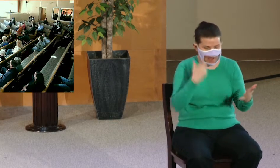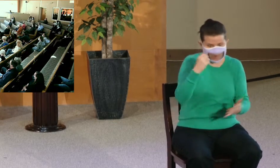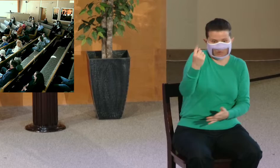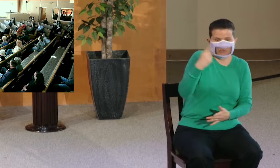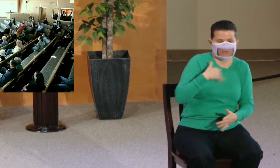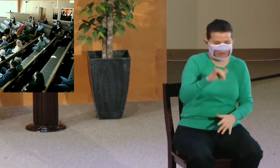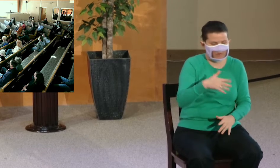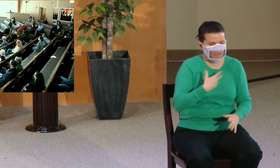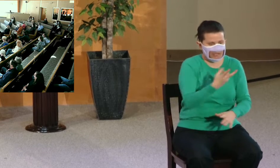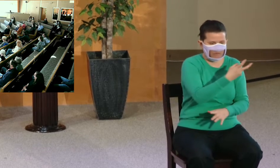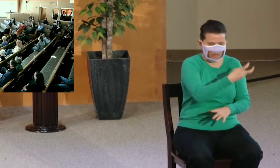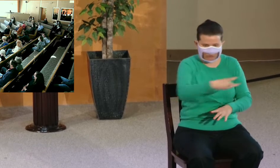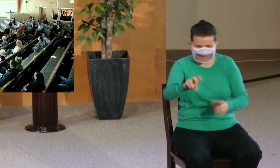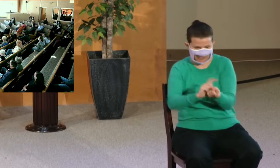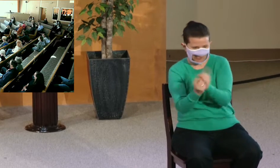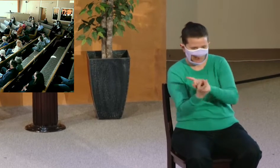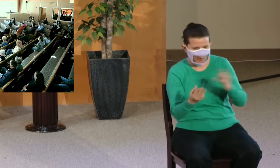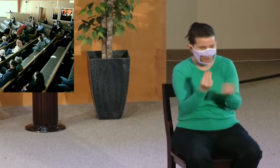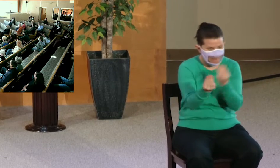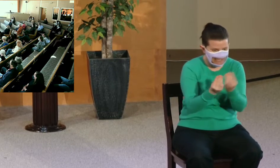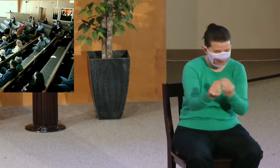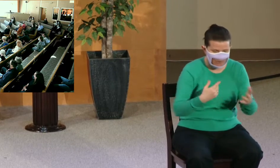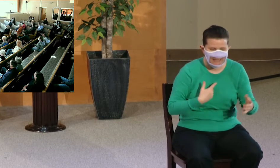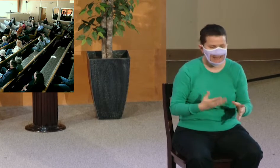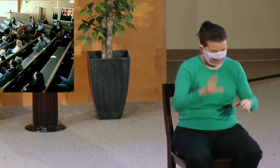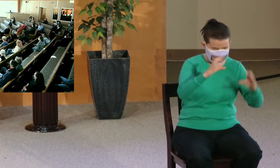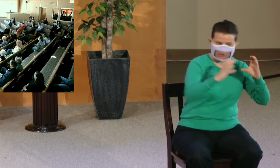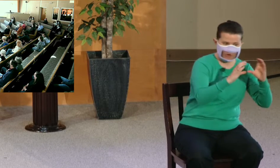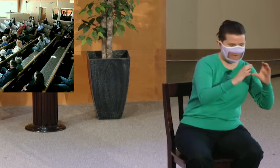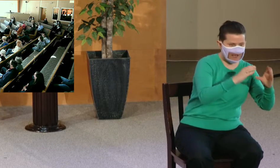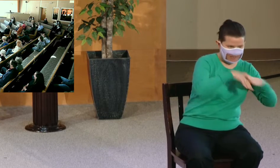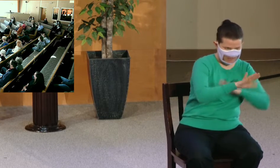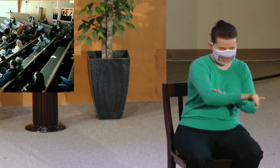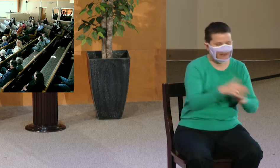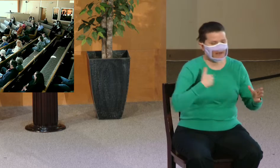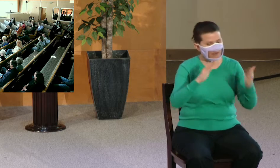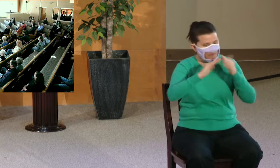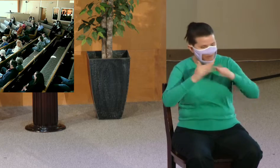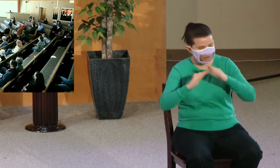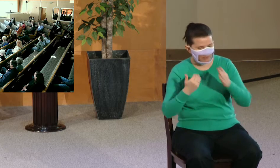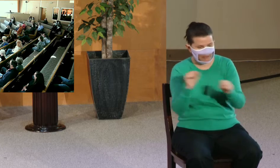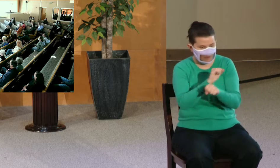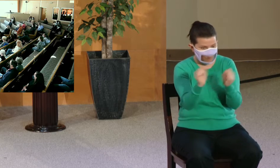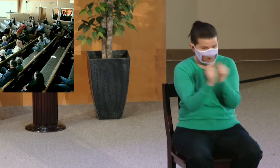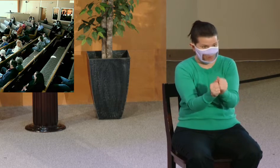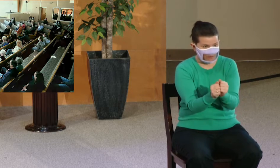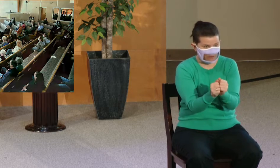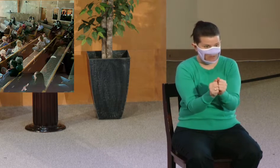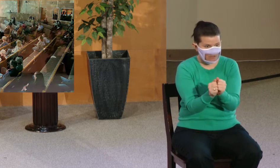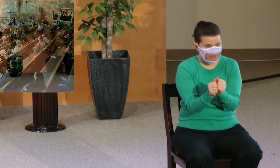fully trained and certified in that. And then I had a community that I did transitional work with, all while traveling